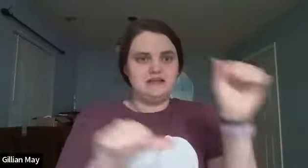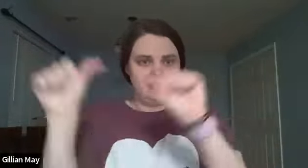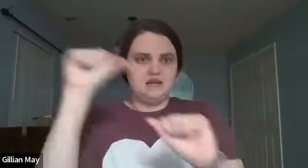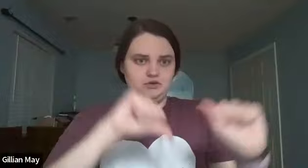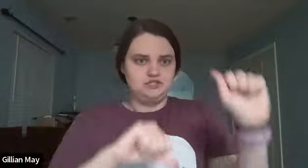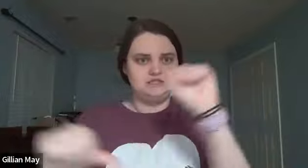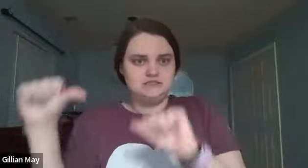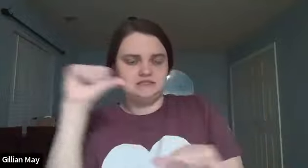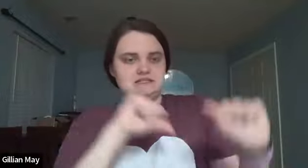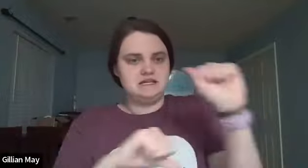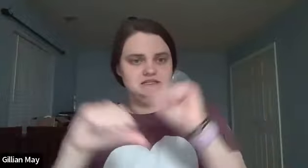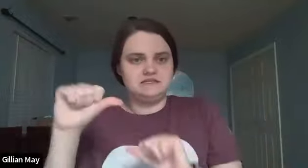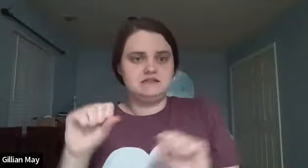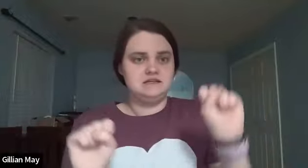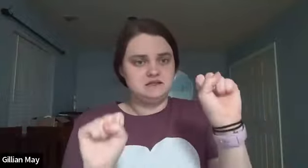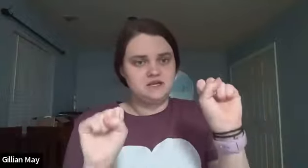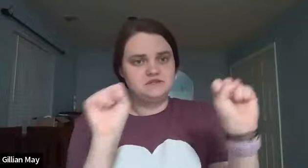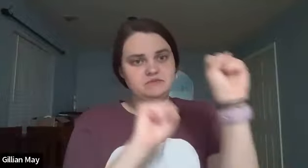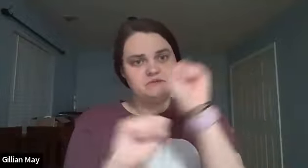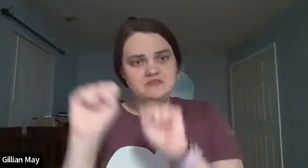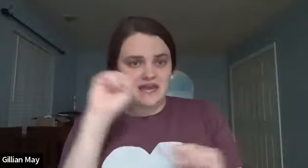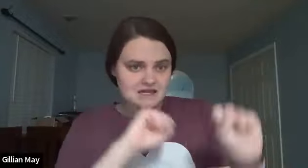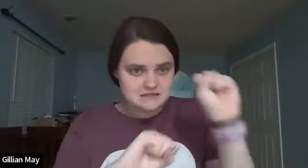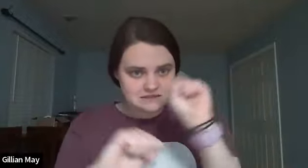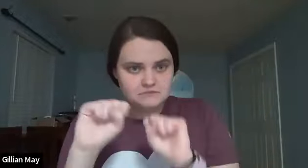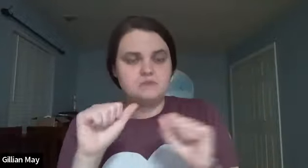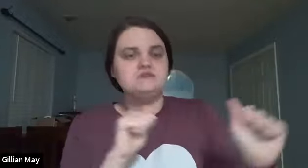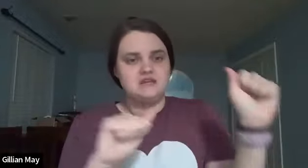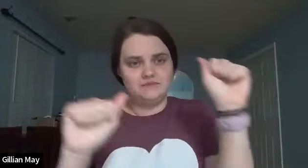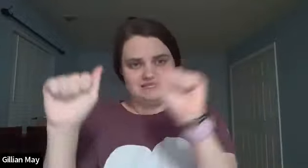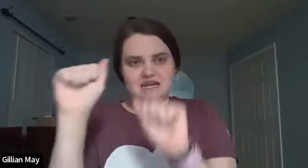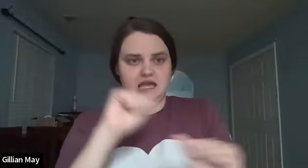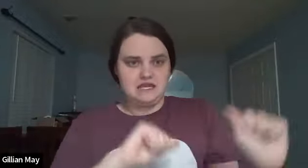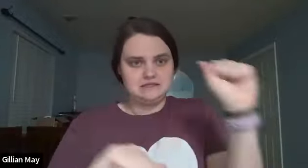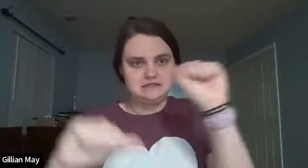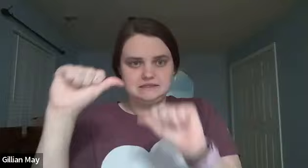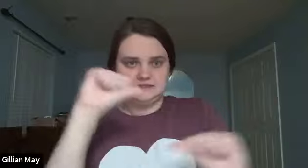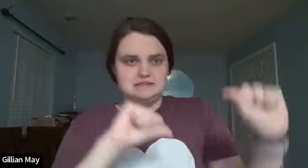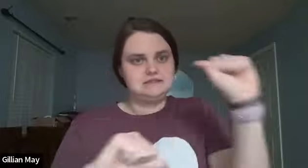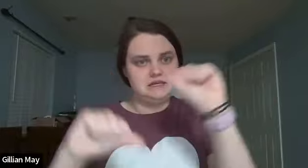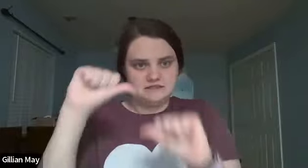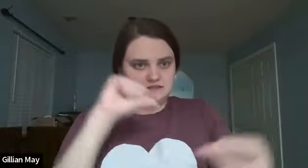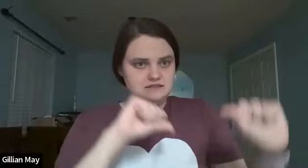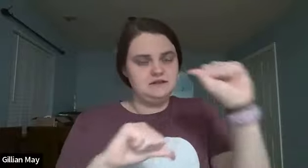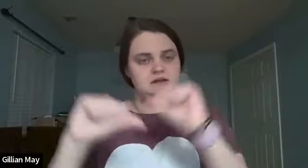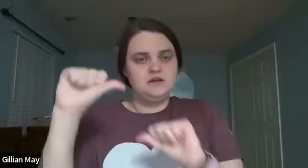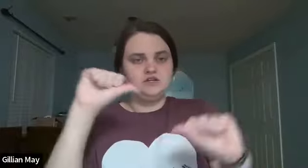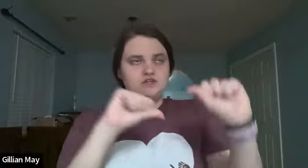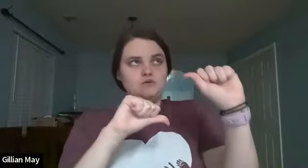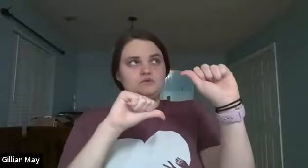that kind of motion. Scientist. Sometimes it'd be with the S, but most of the time it's that A. Scientist. So